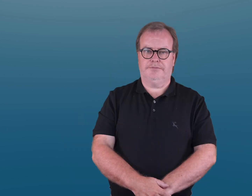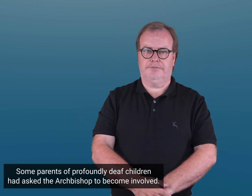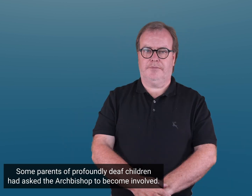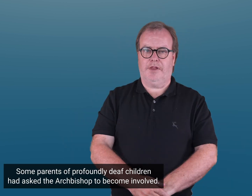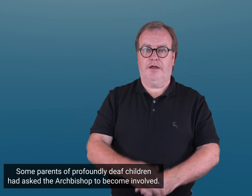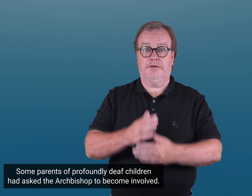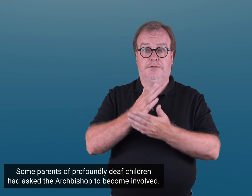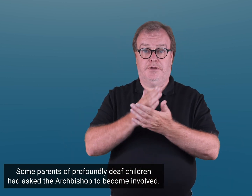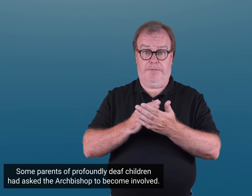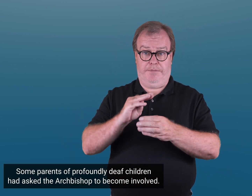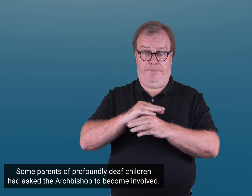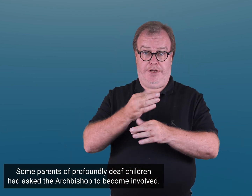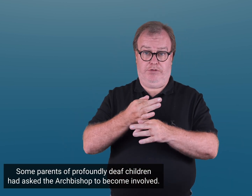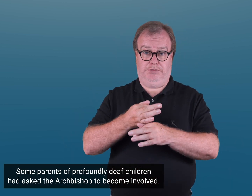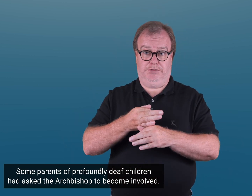Some parents of profoundly deaf children